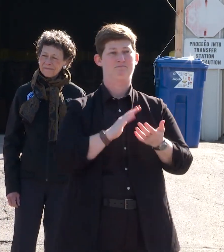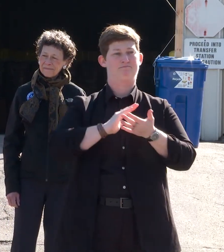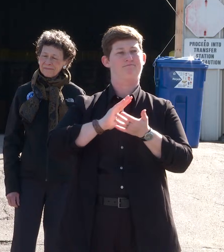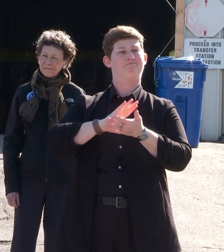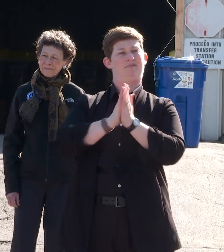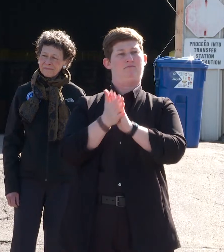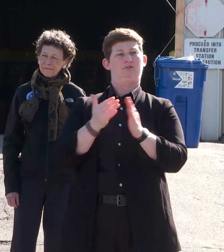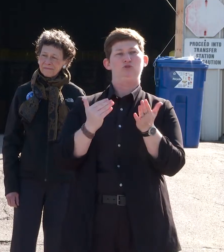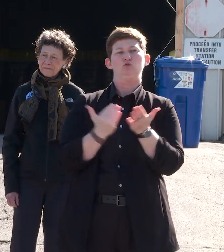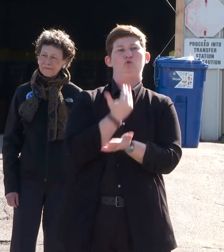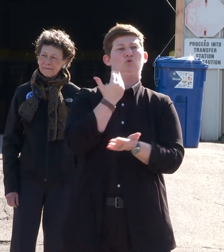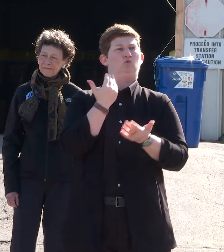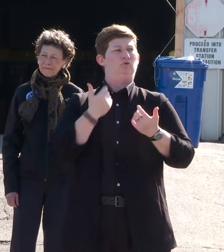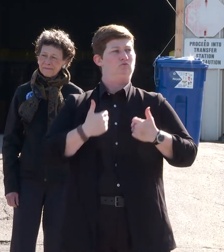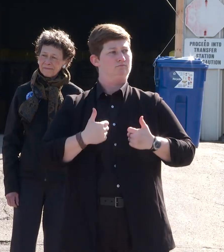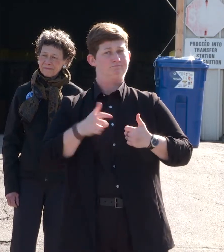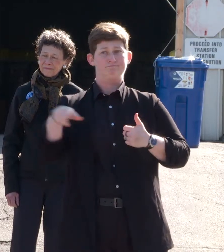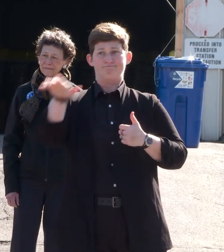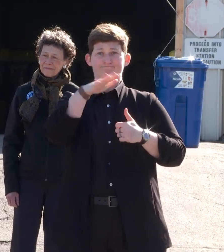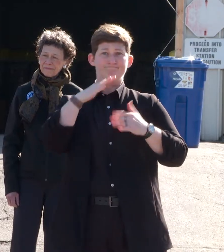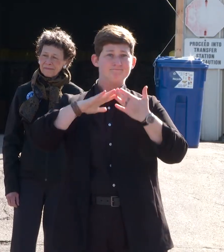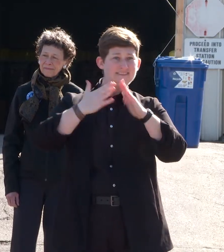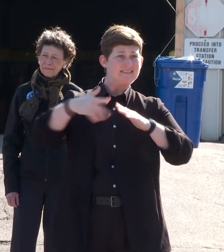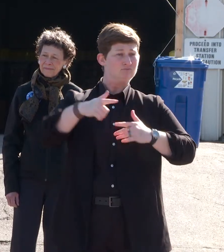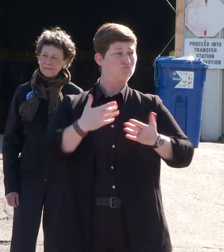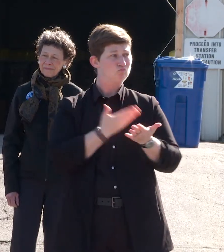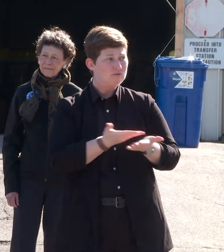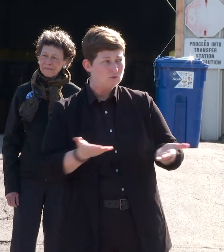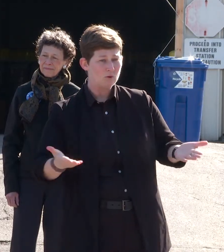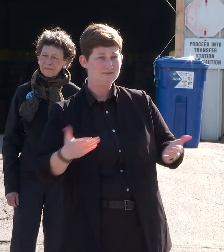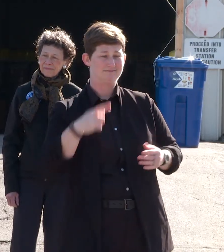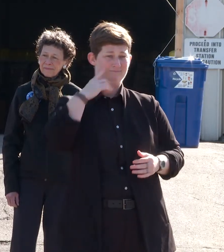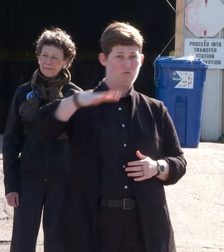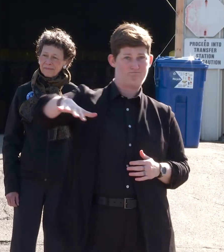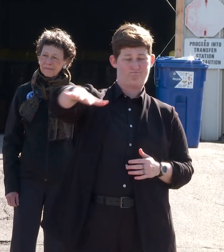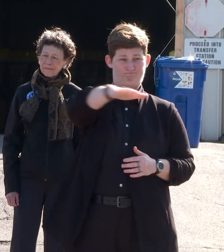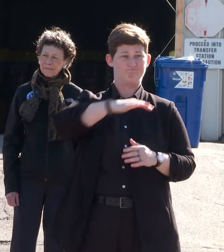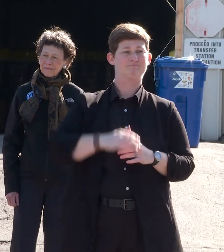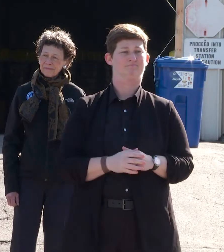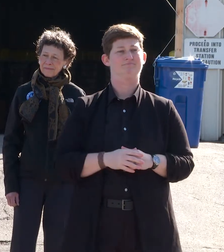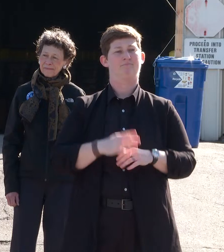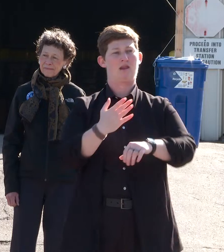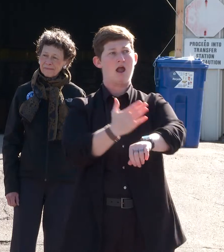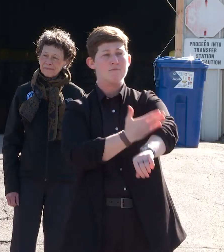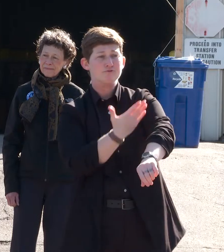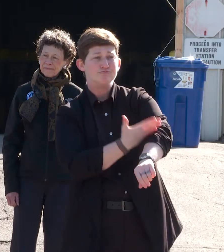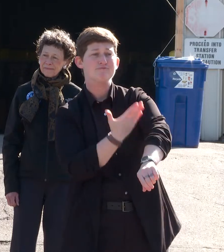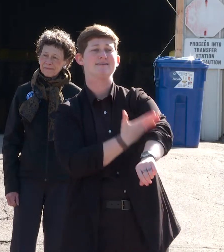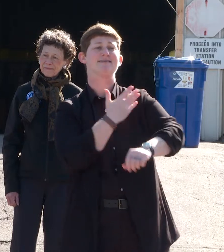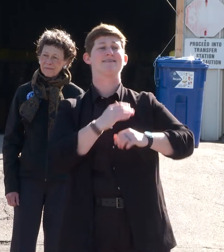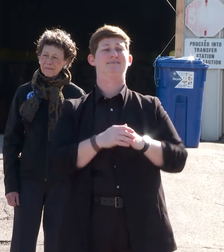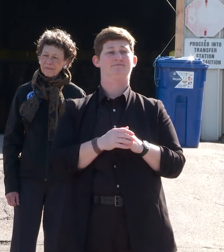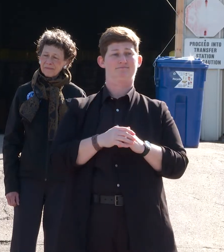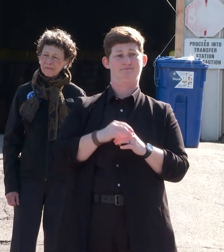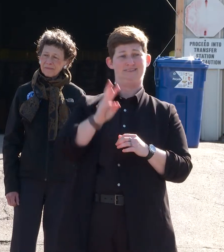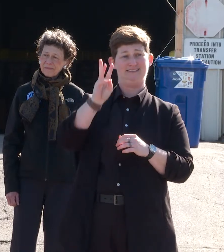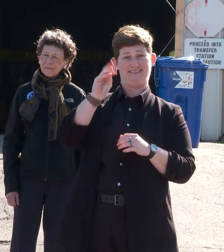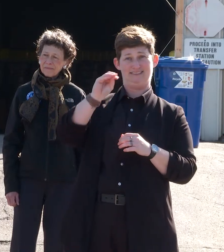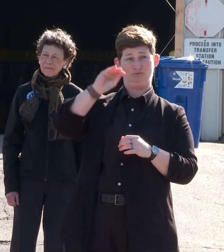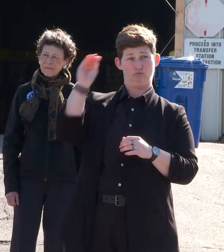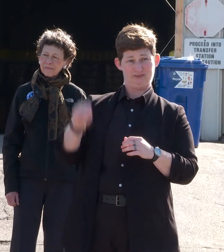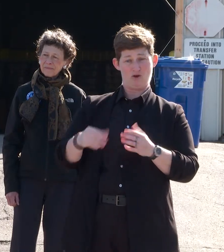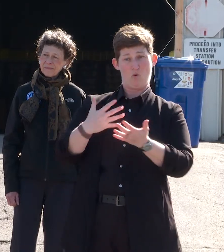self-haul resource recovery site. These upgrades will divert 60% of waste that was previously going